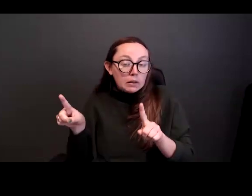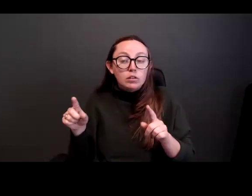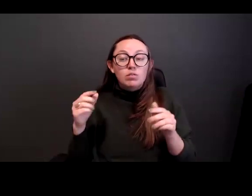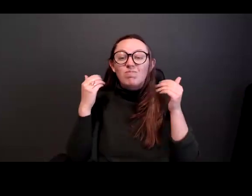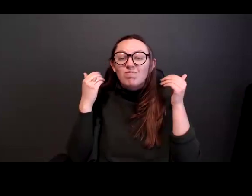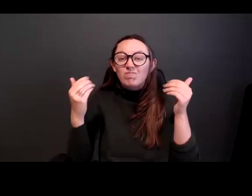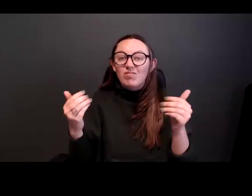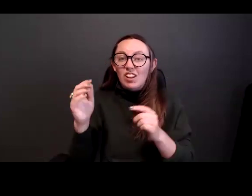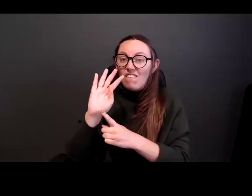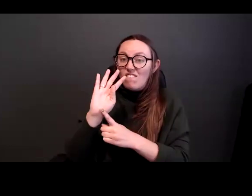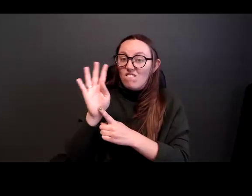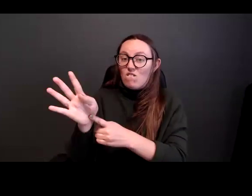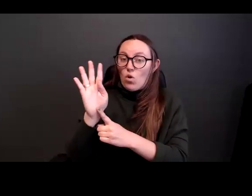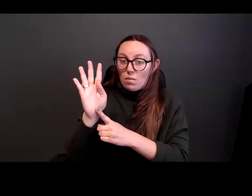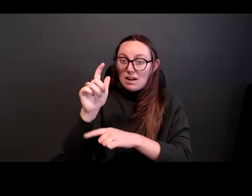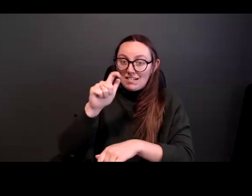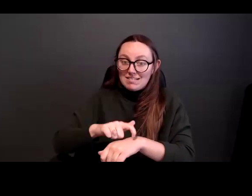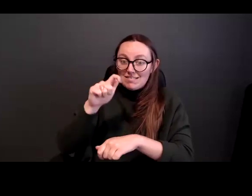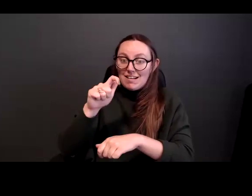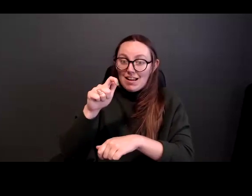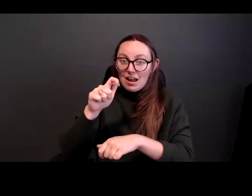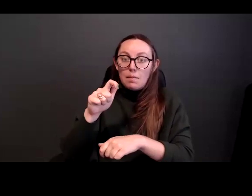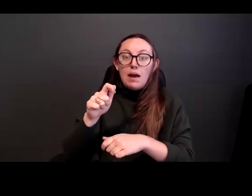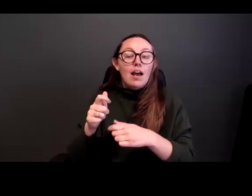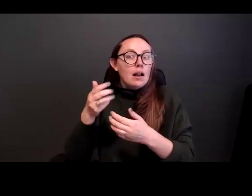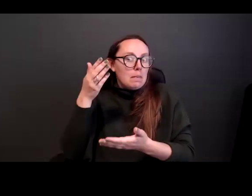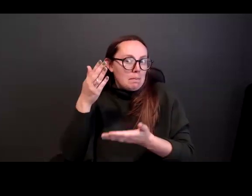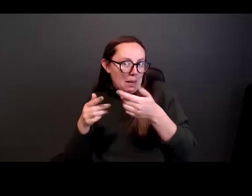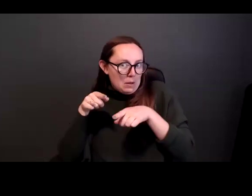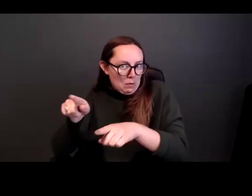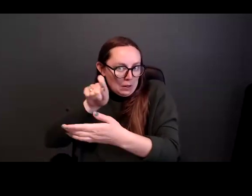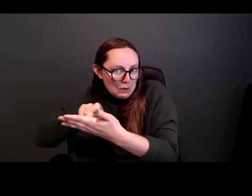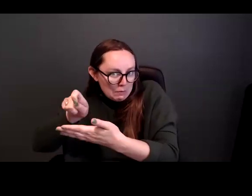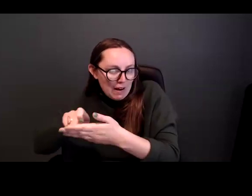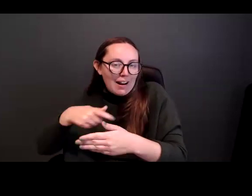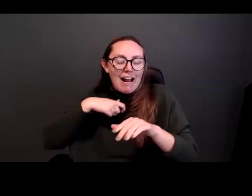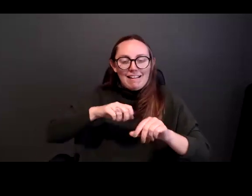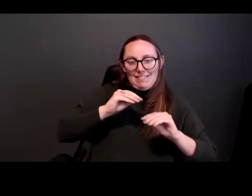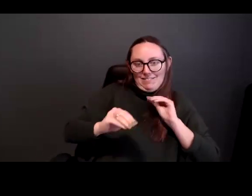And during that 4 minutes, I may be able to fix my monitor. Let's see.